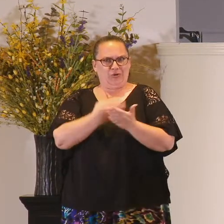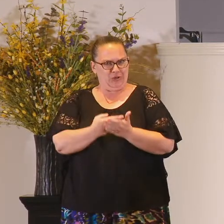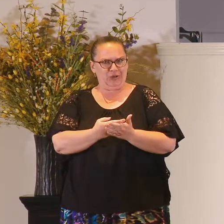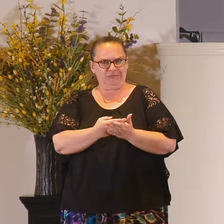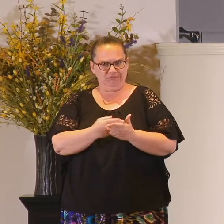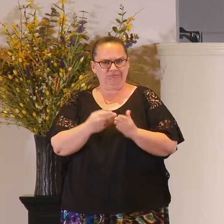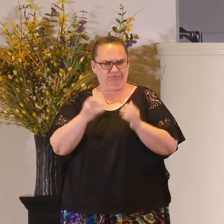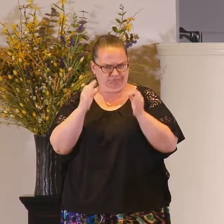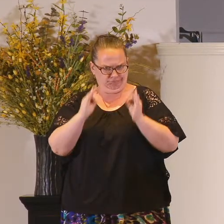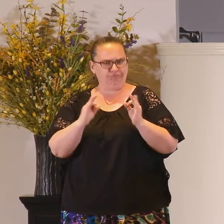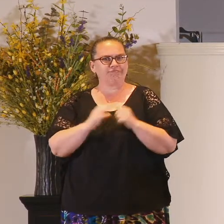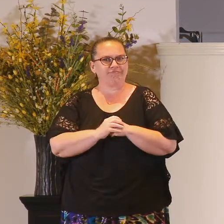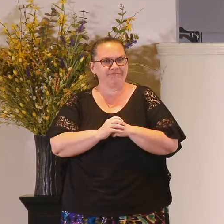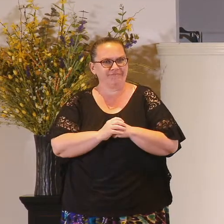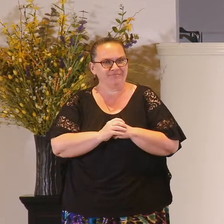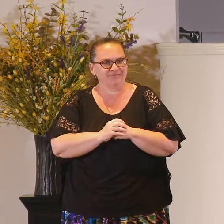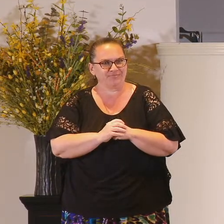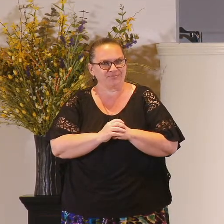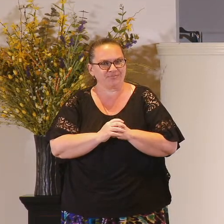justified.